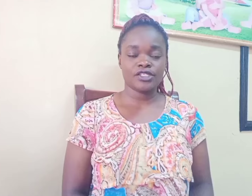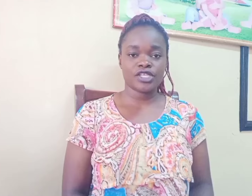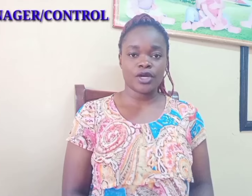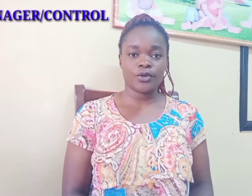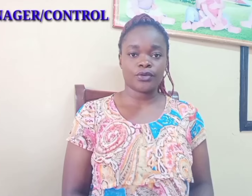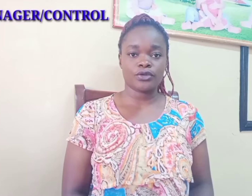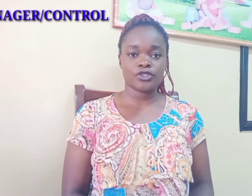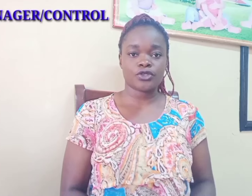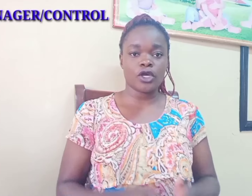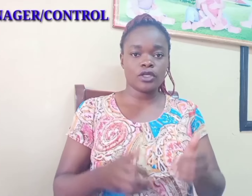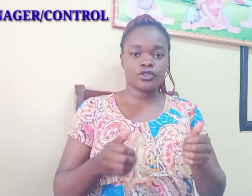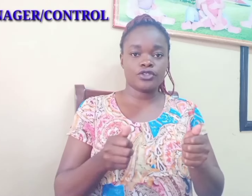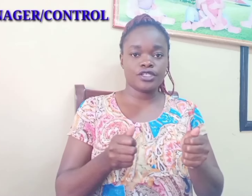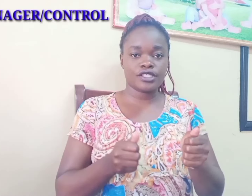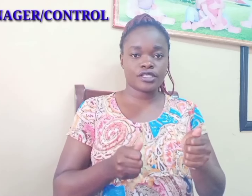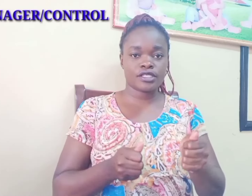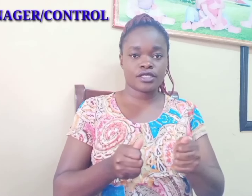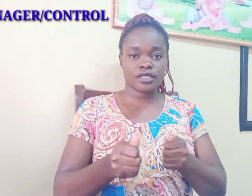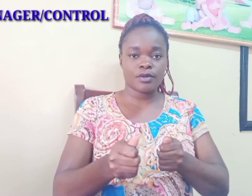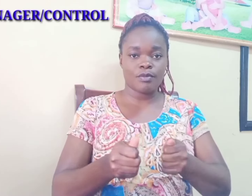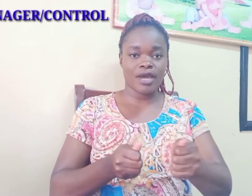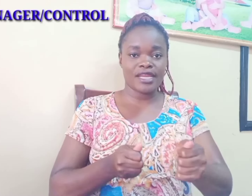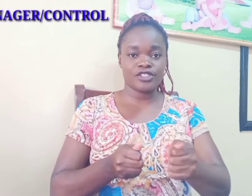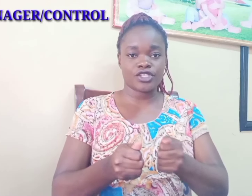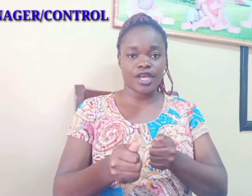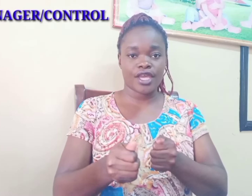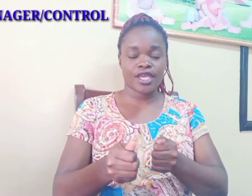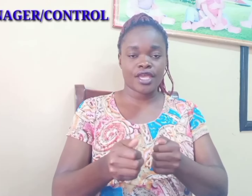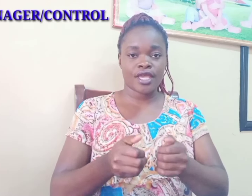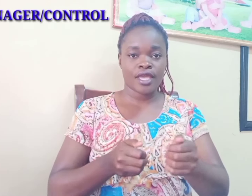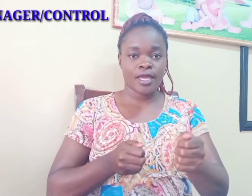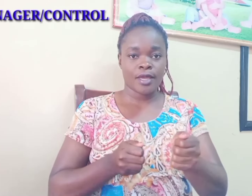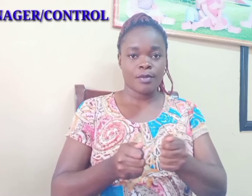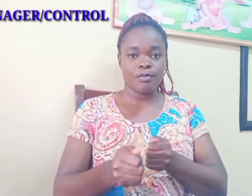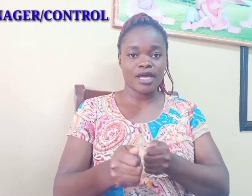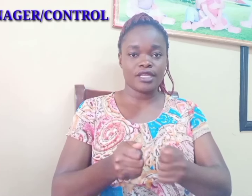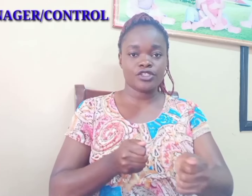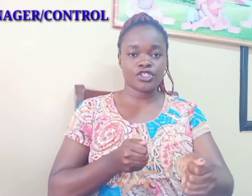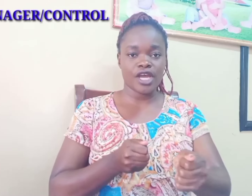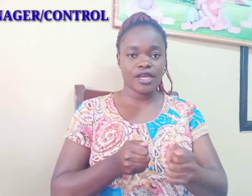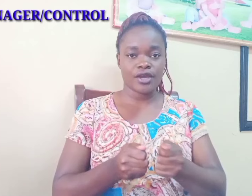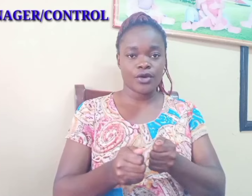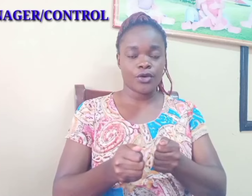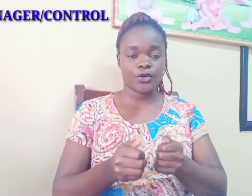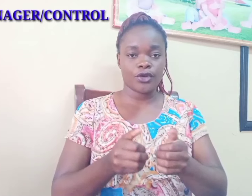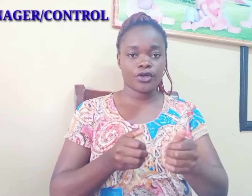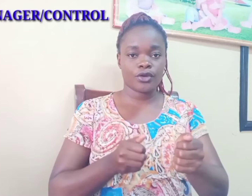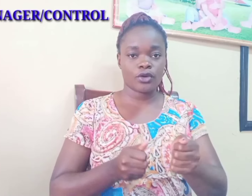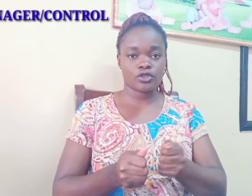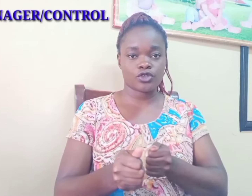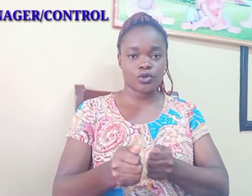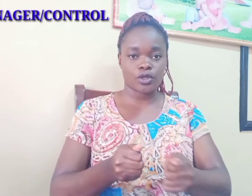Manager or control, you do it manager, manager or control.